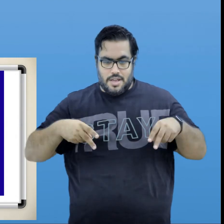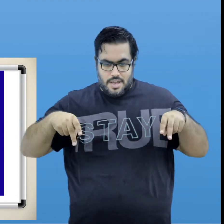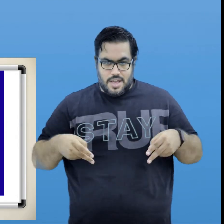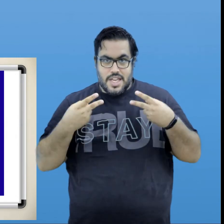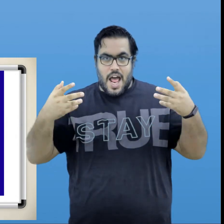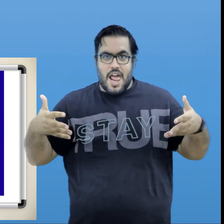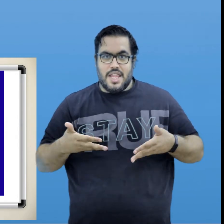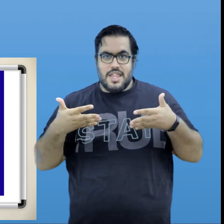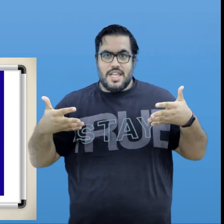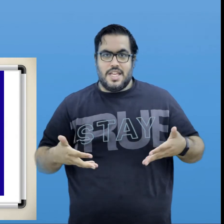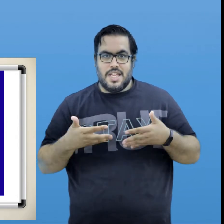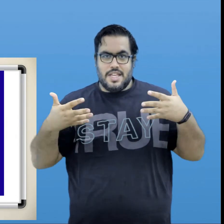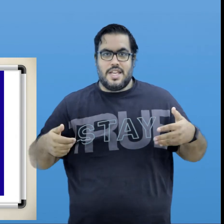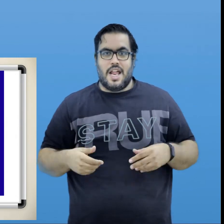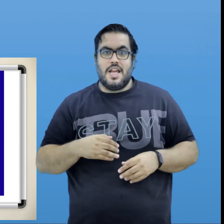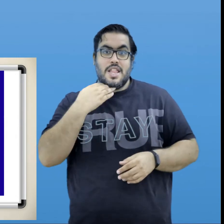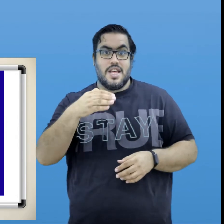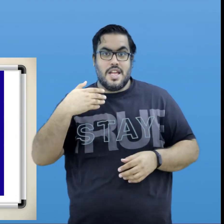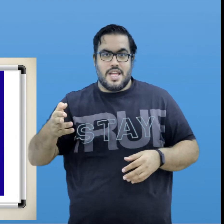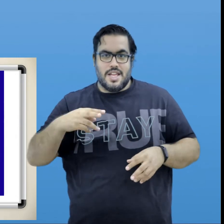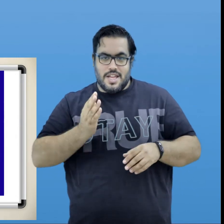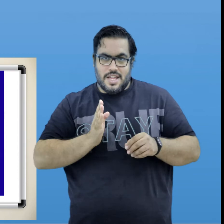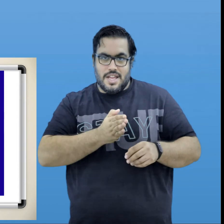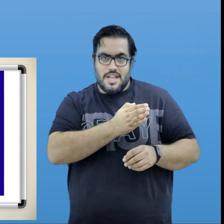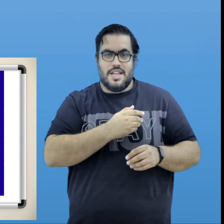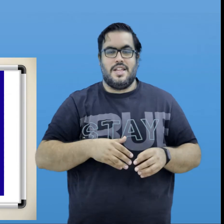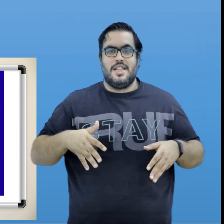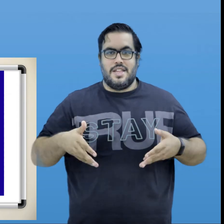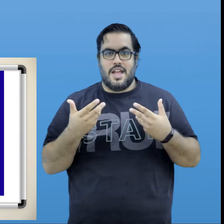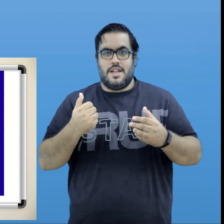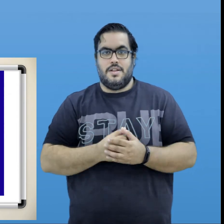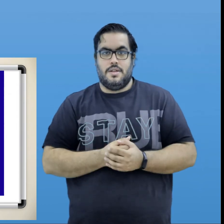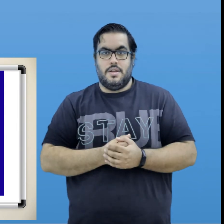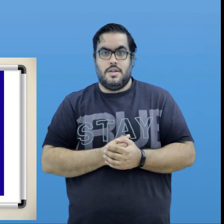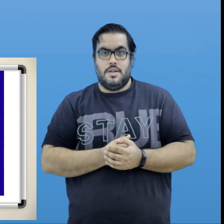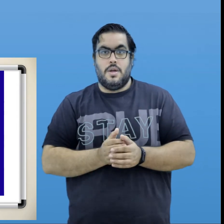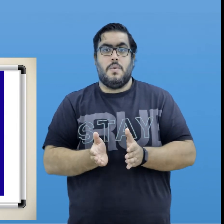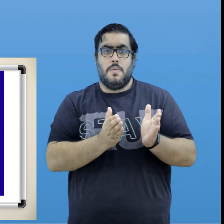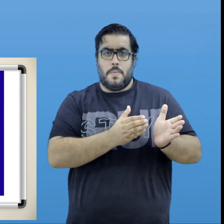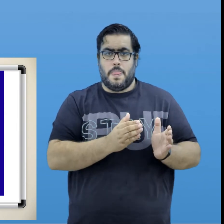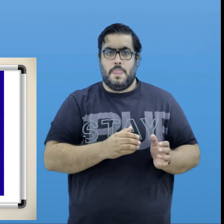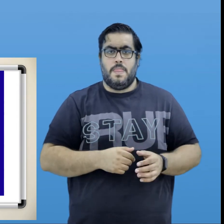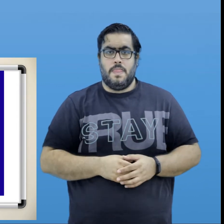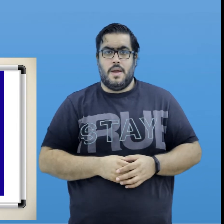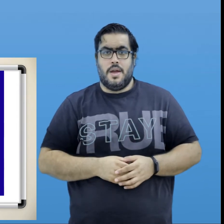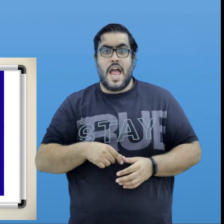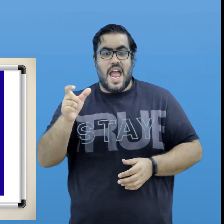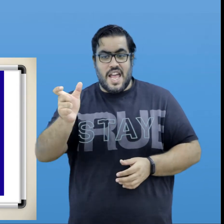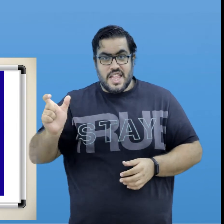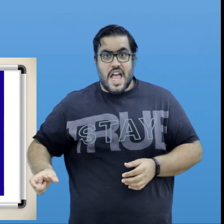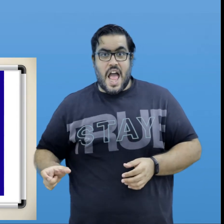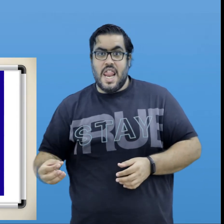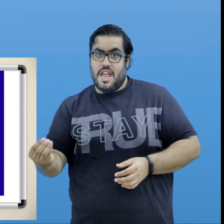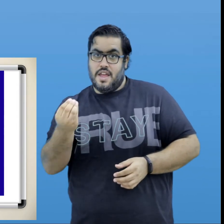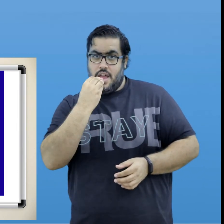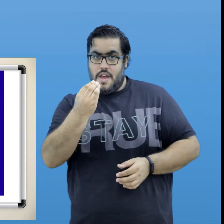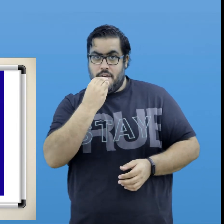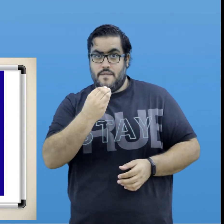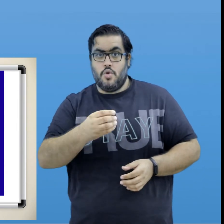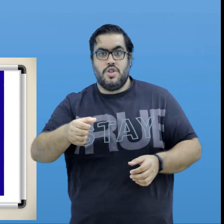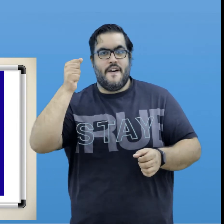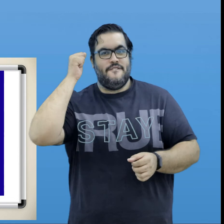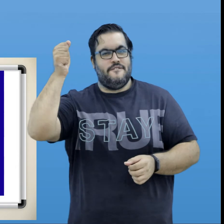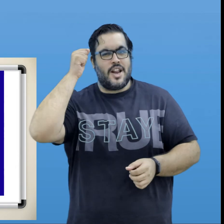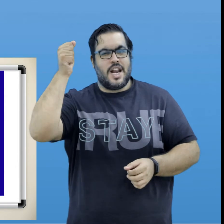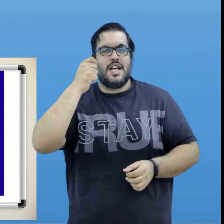vegetables that you can choose to make your own. Italian food fanatics will love this restaurant. I think you can